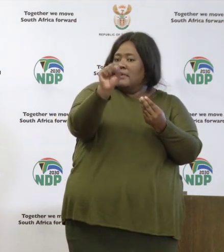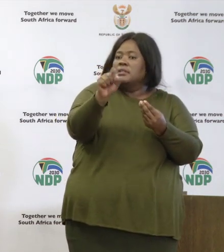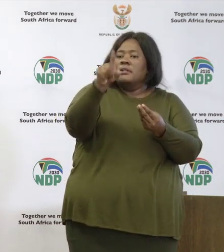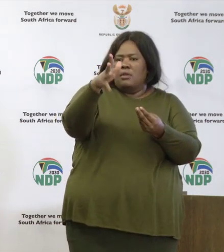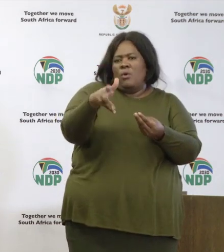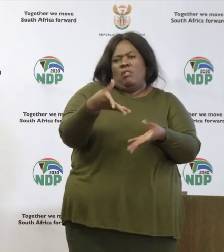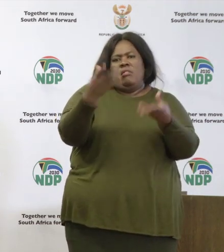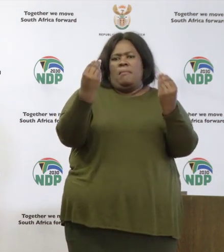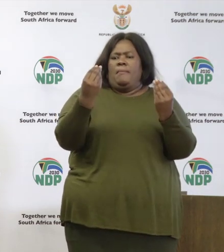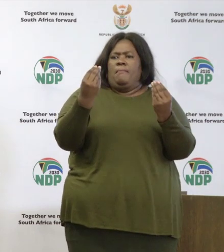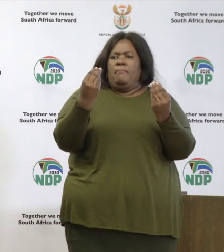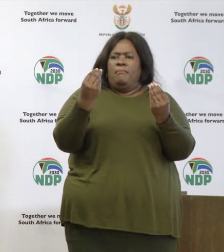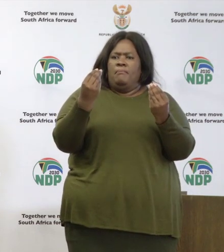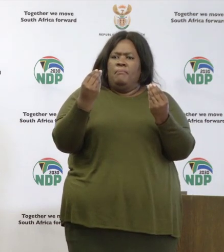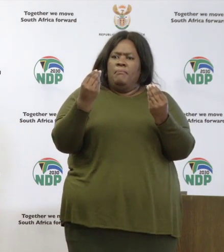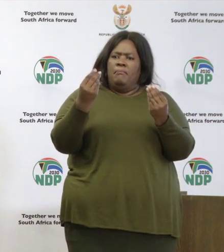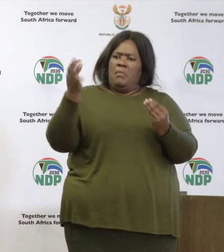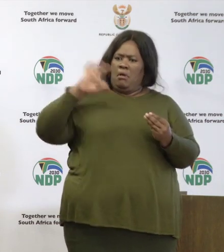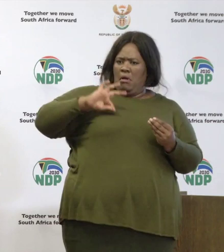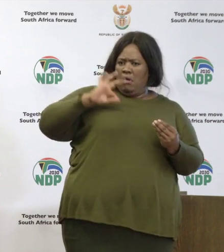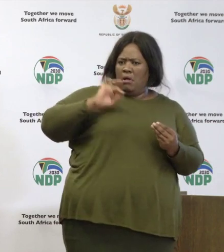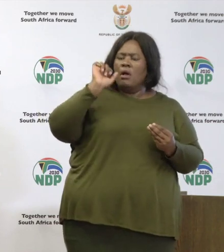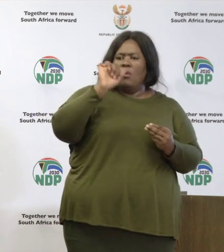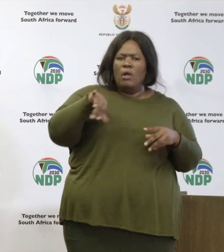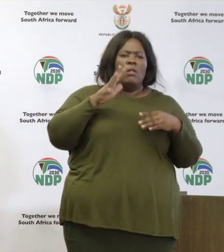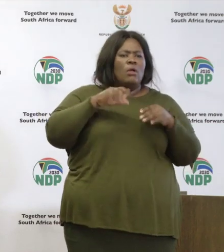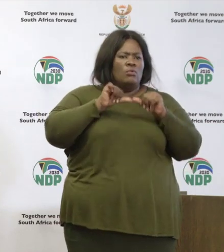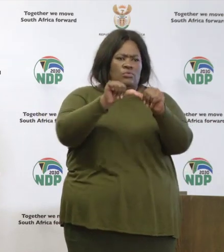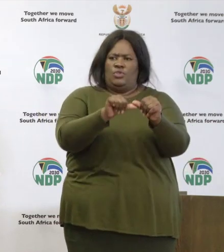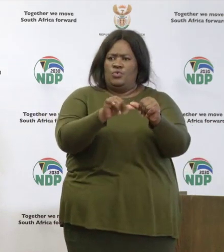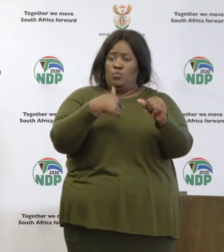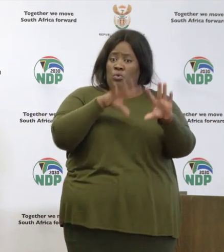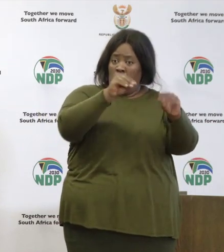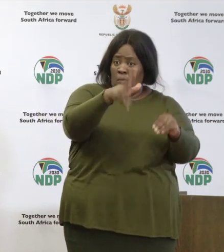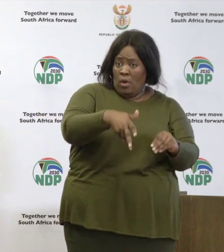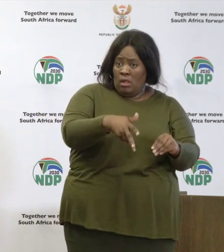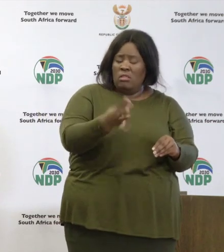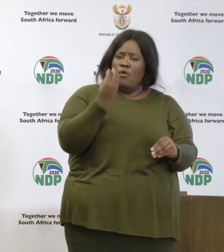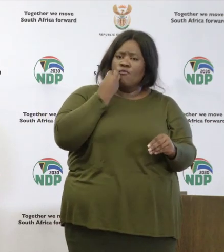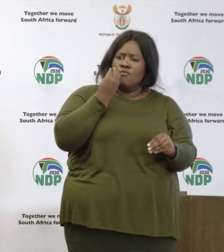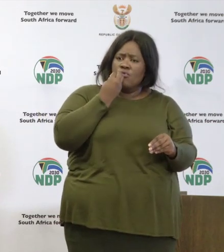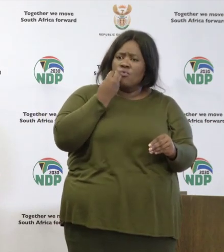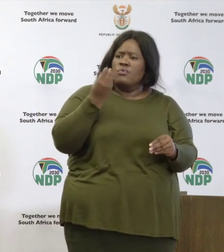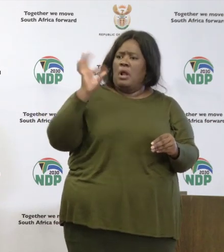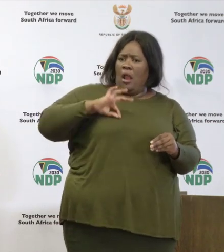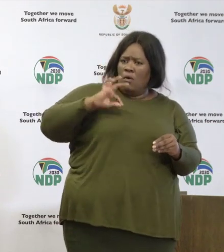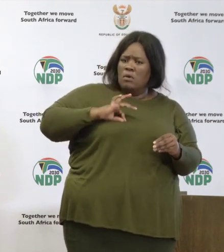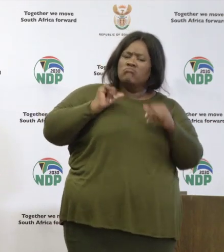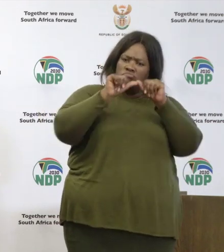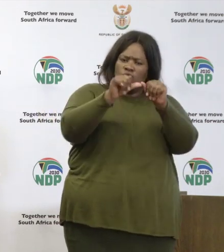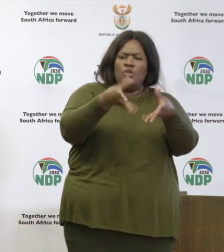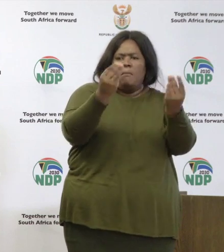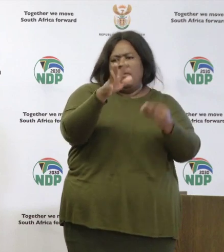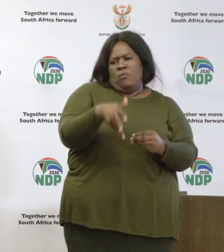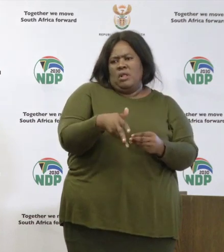recess. We are not going to stop any of the allowances. Those who are getting food allowances, those who are getting assistance